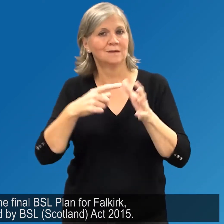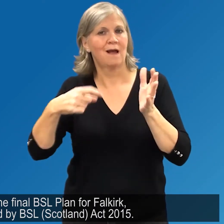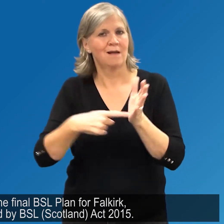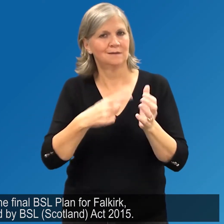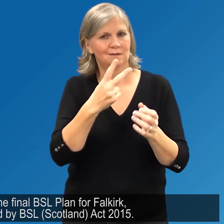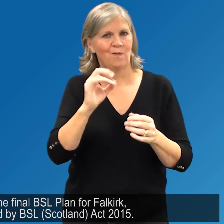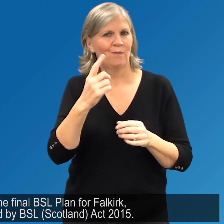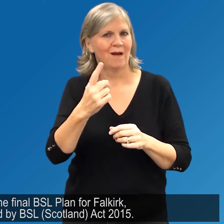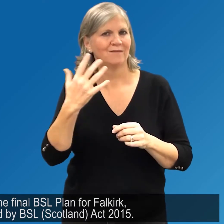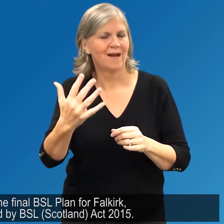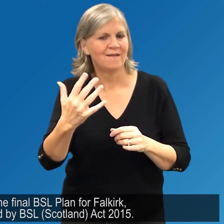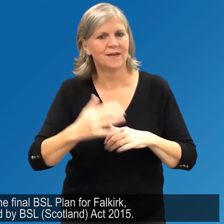Act 2015.